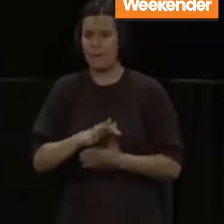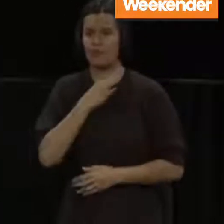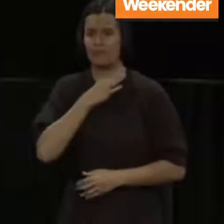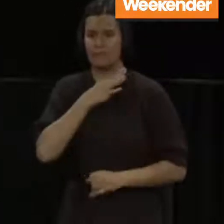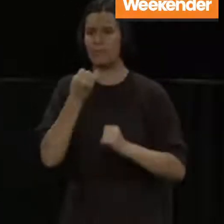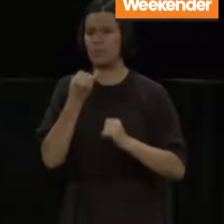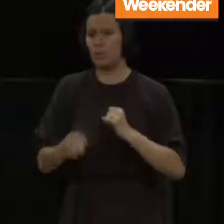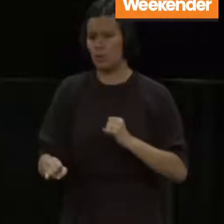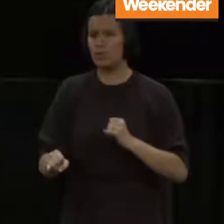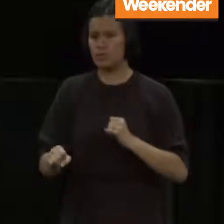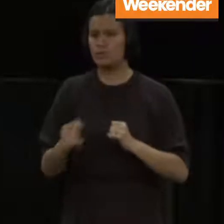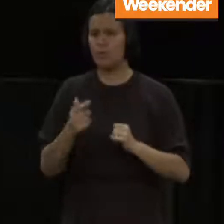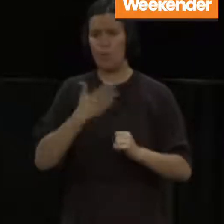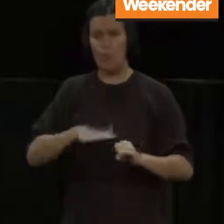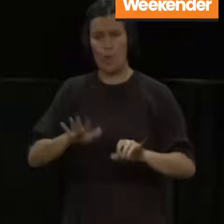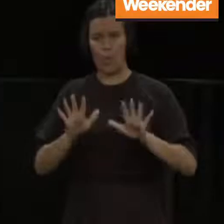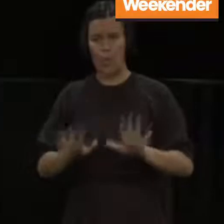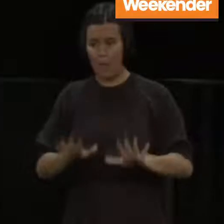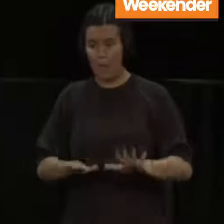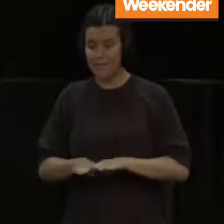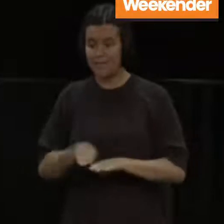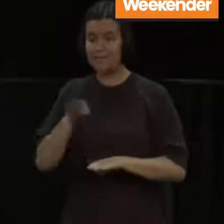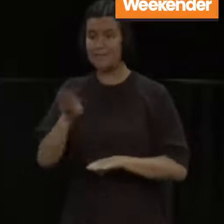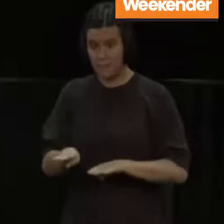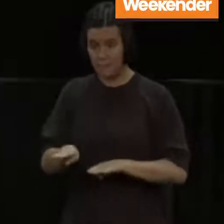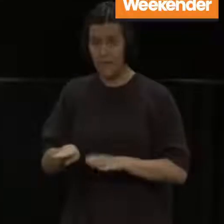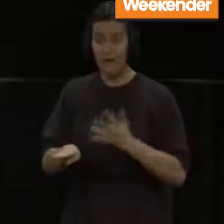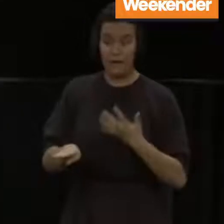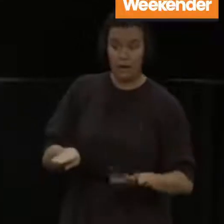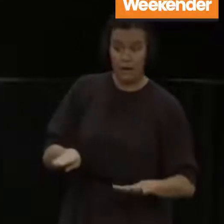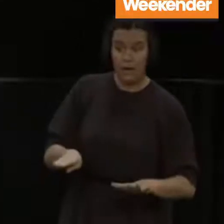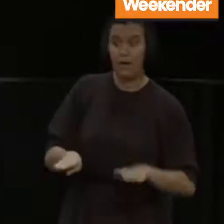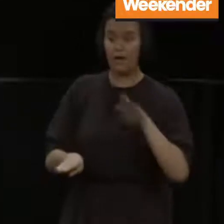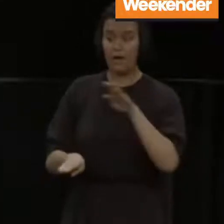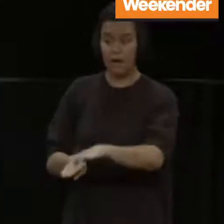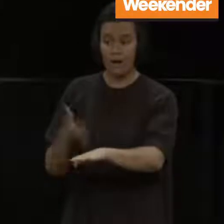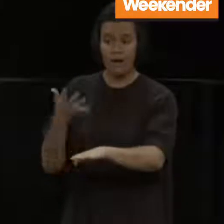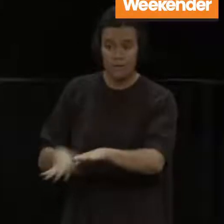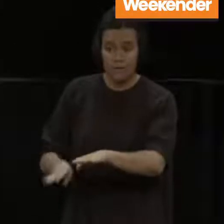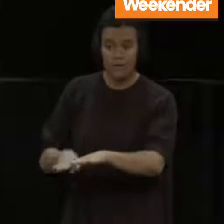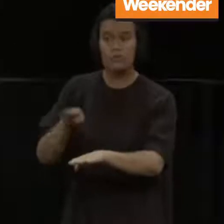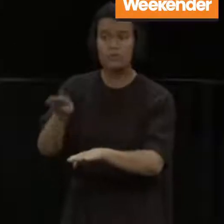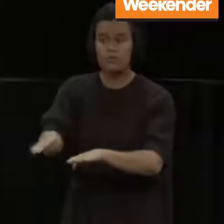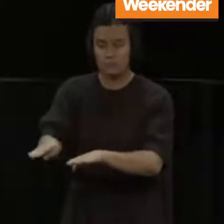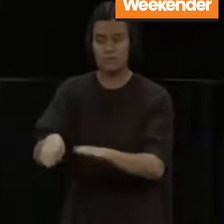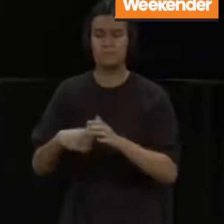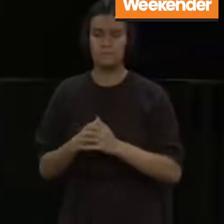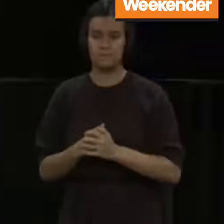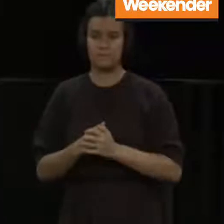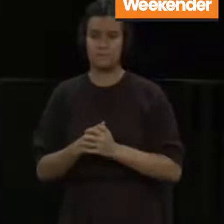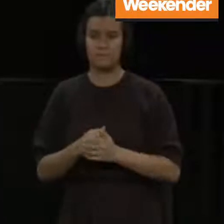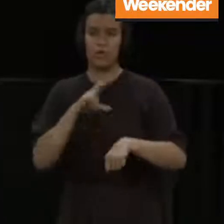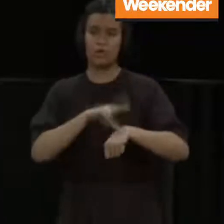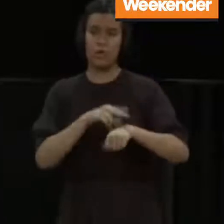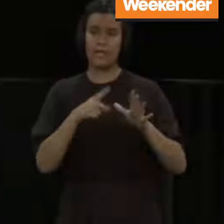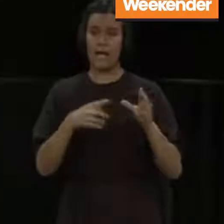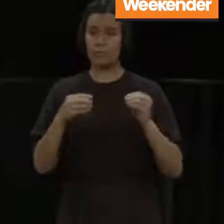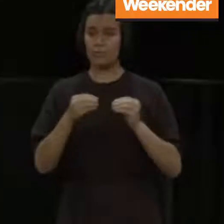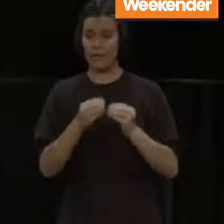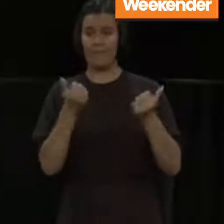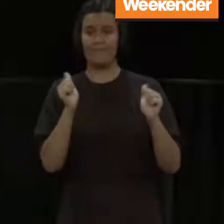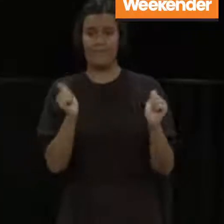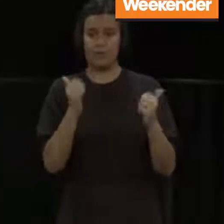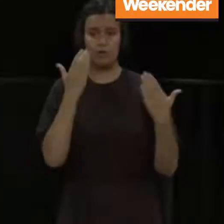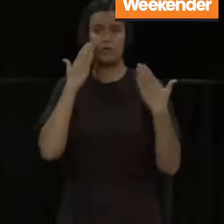we can try and keep a lid on exponential growth. As the Director General has just showed you in that graph, we've done well